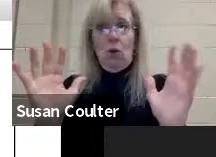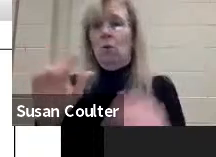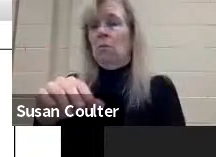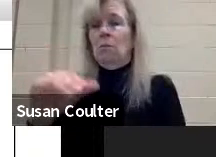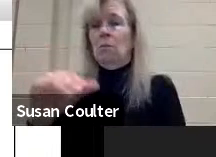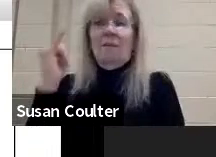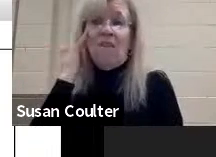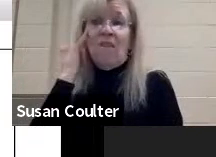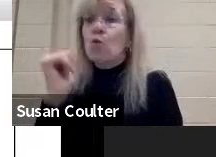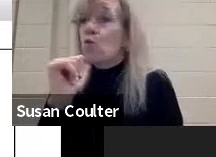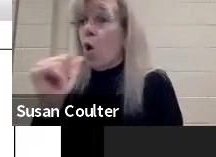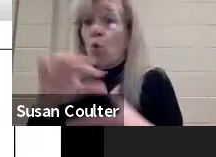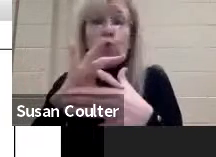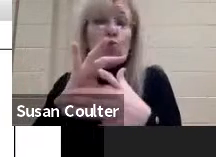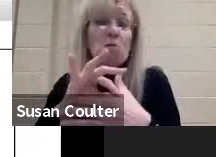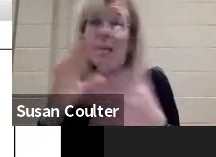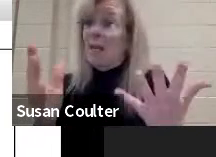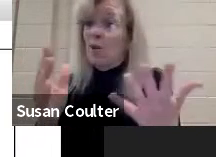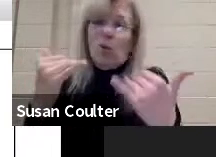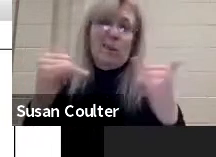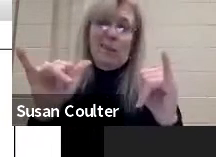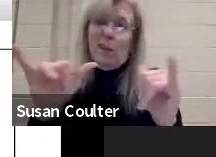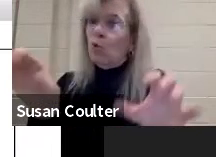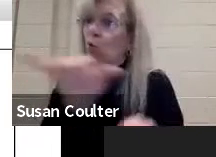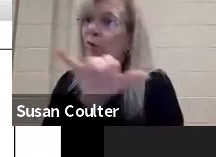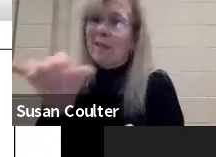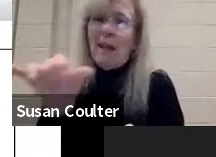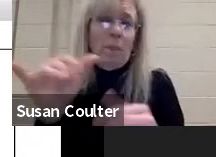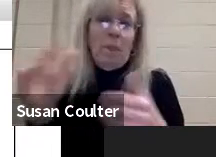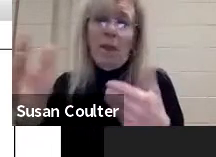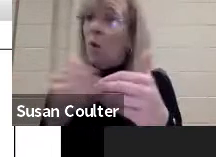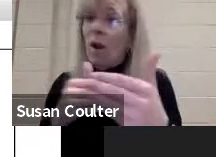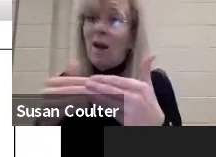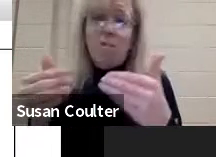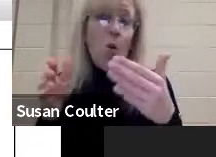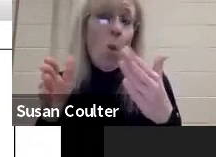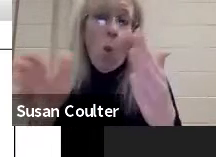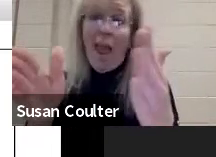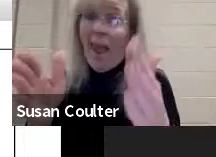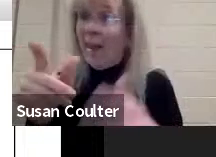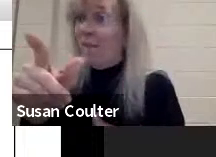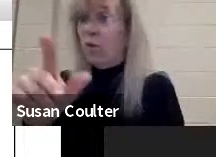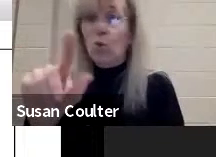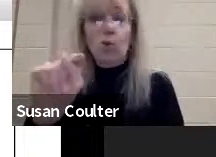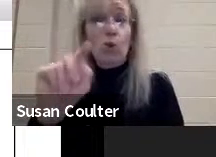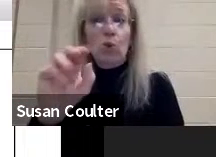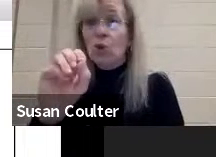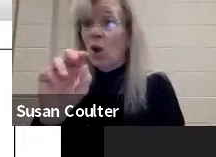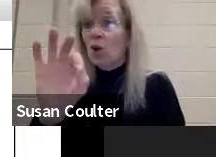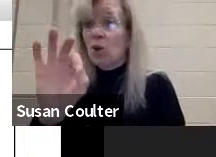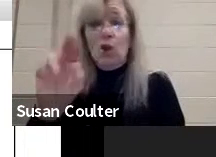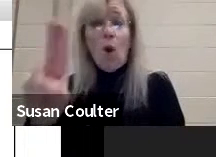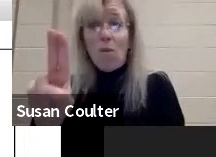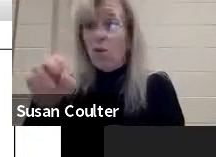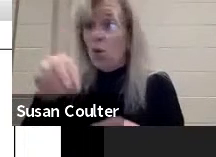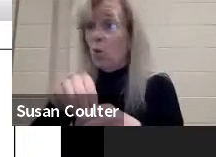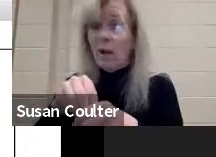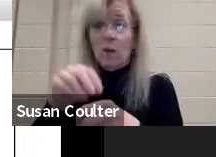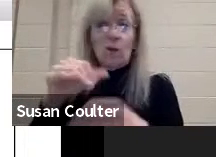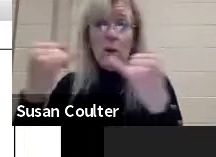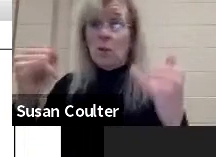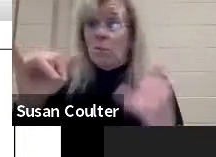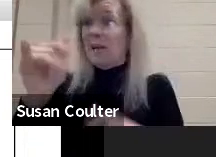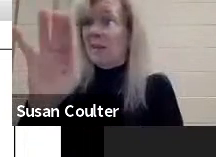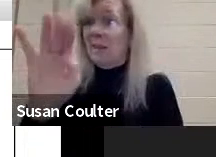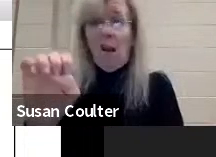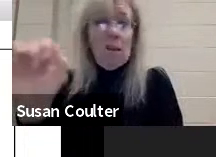finish. If you don't use meat, you can still do the same thing, whatever way. If you use tofu